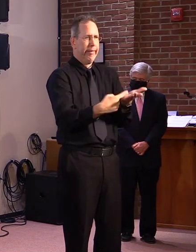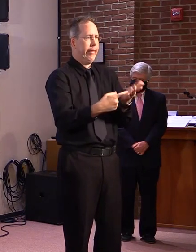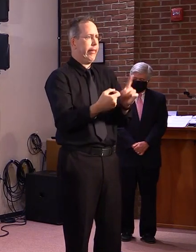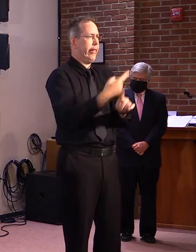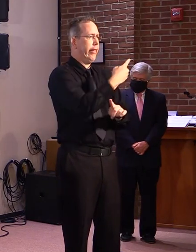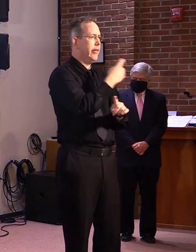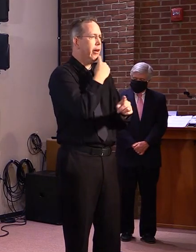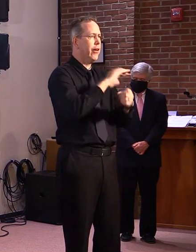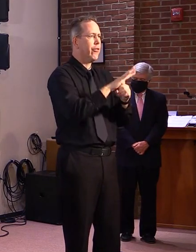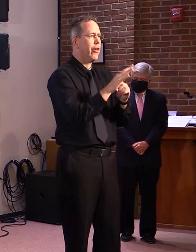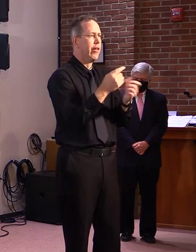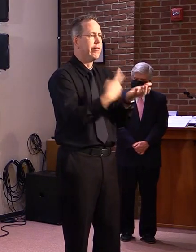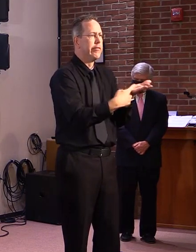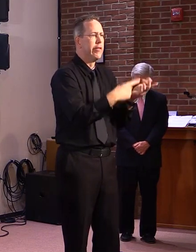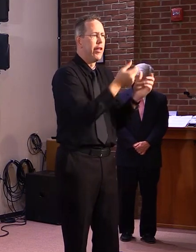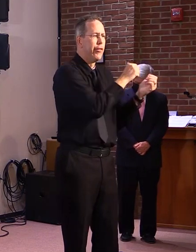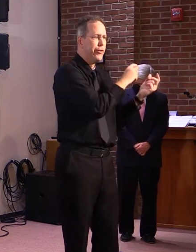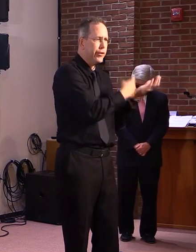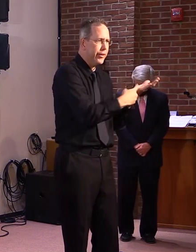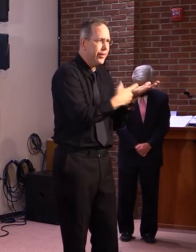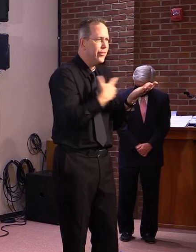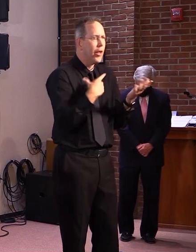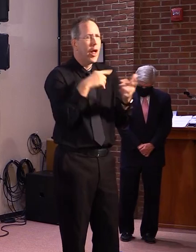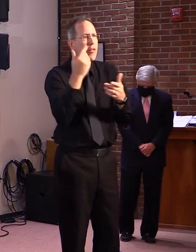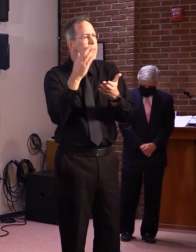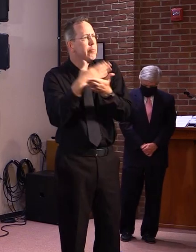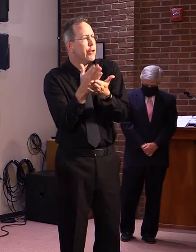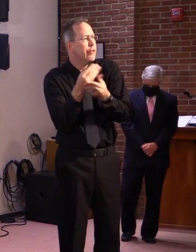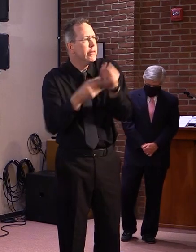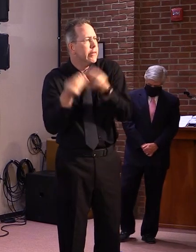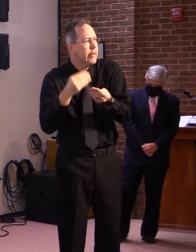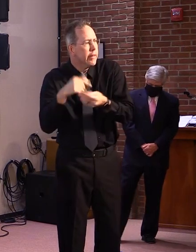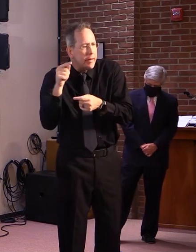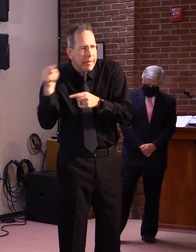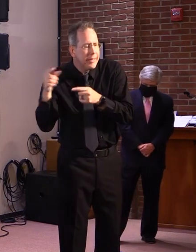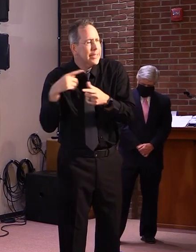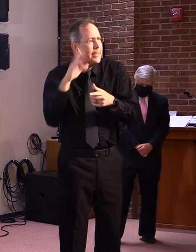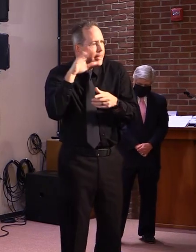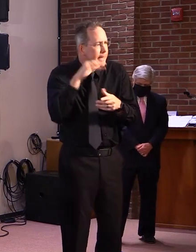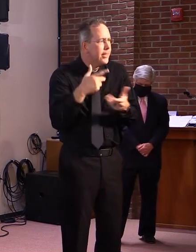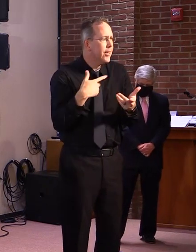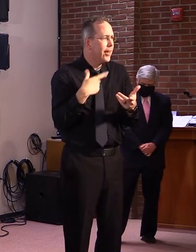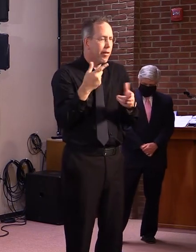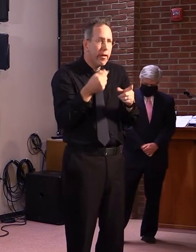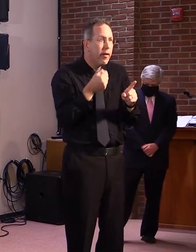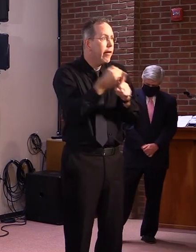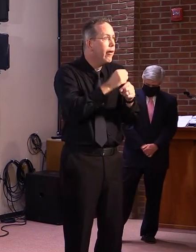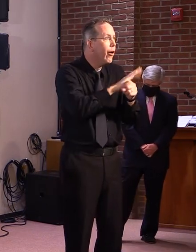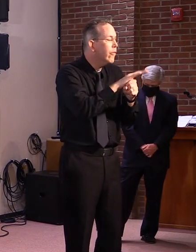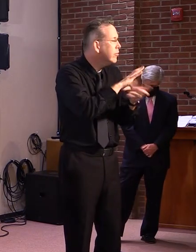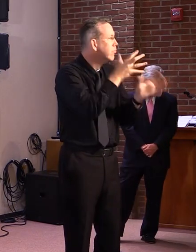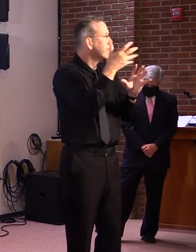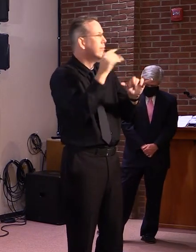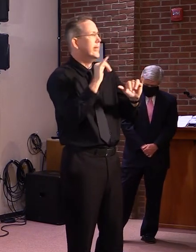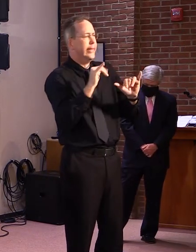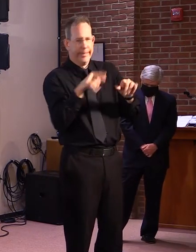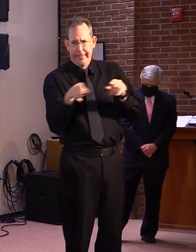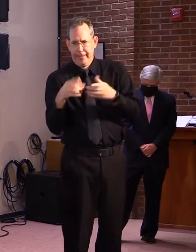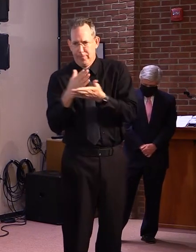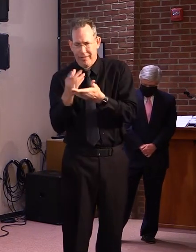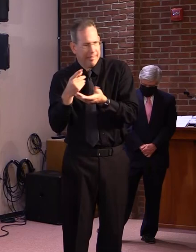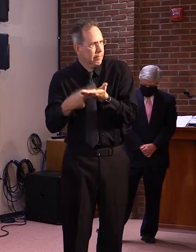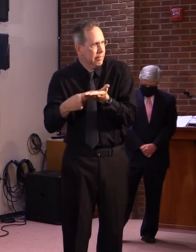the budget adjustment from last year out, as well as next year's budget. So I know they've been working